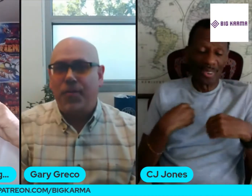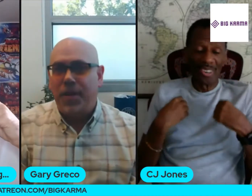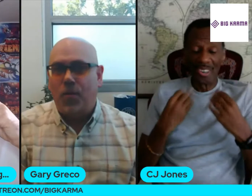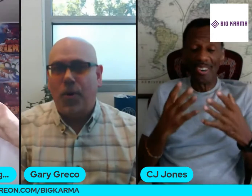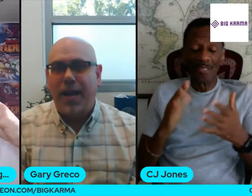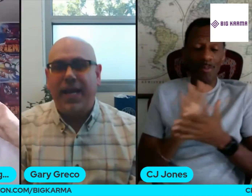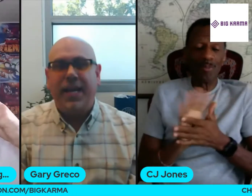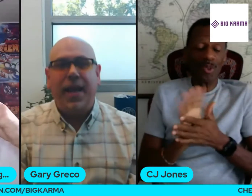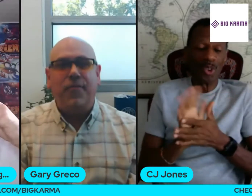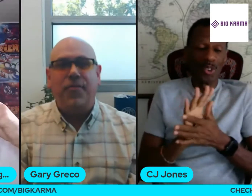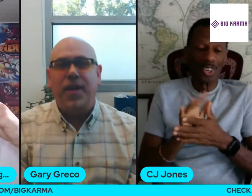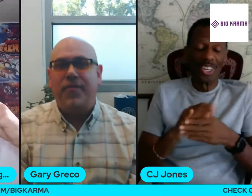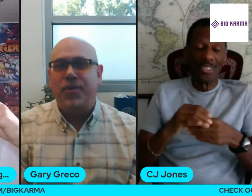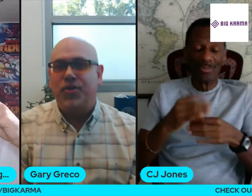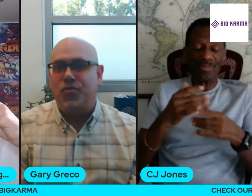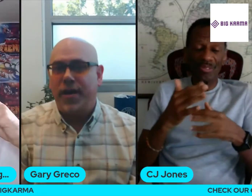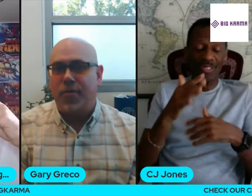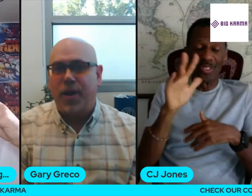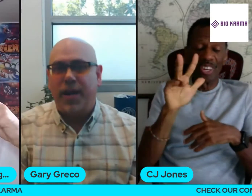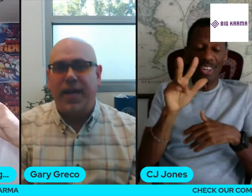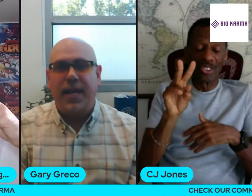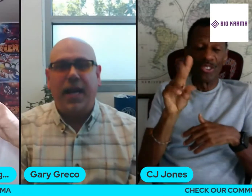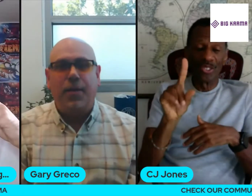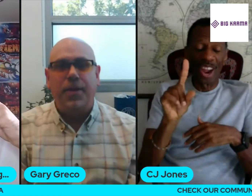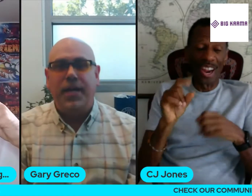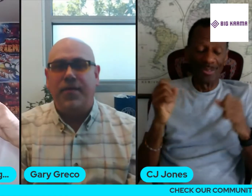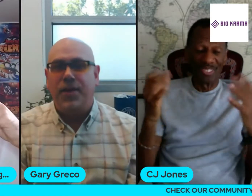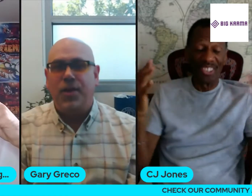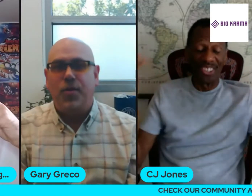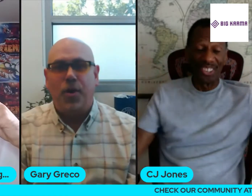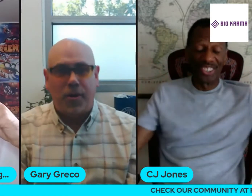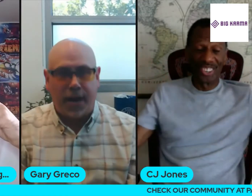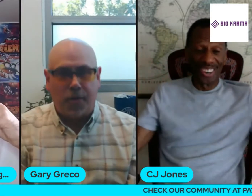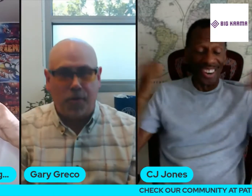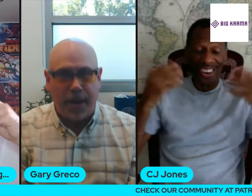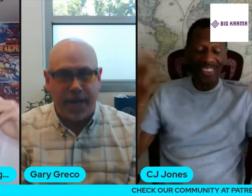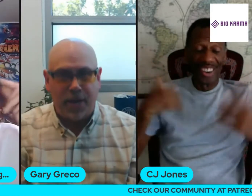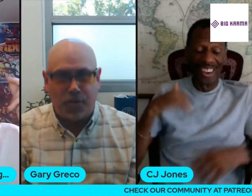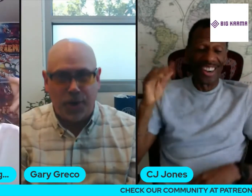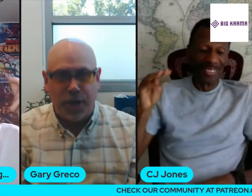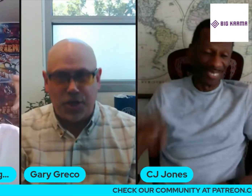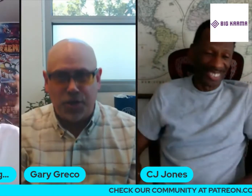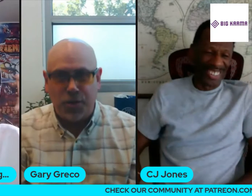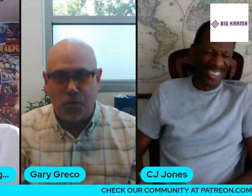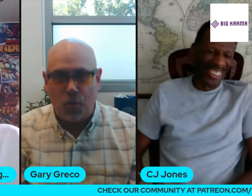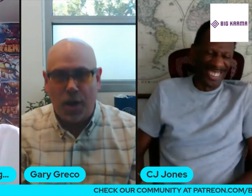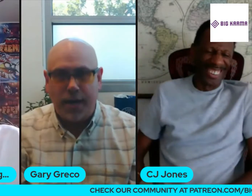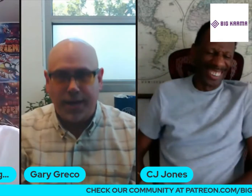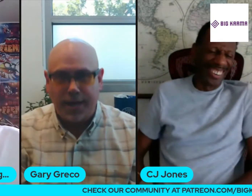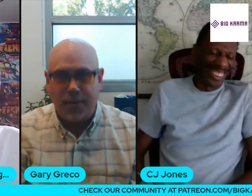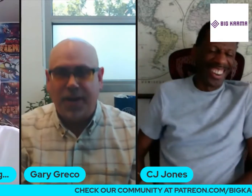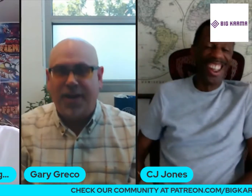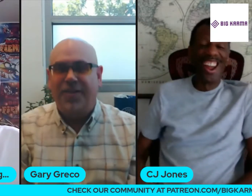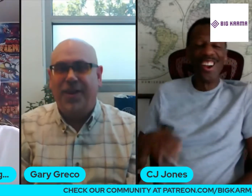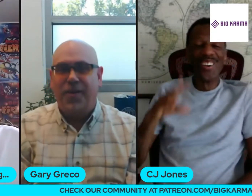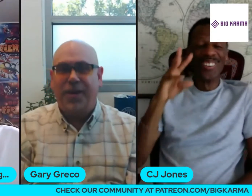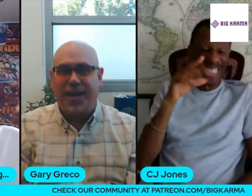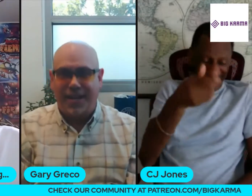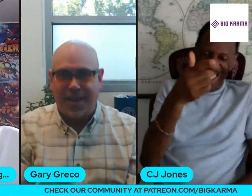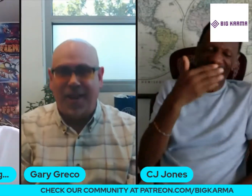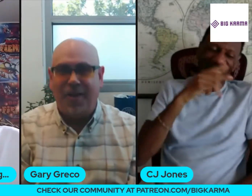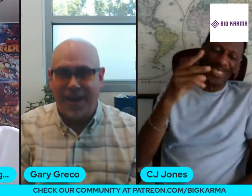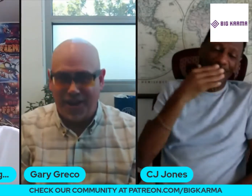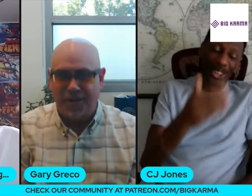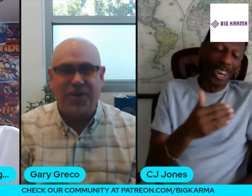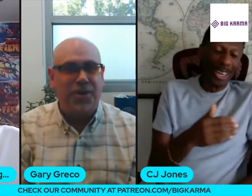have your meal ready, have your favorite drink ready. I'll be giving you, okay, we ready? 3, 2, 1, here we go.